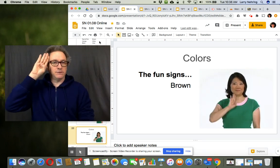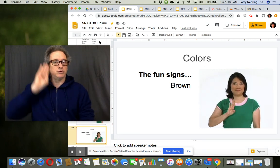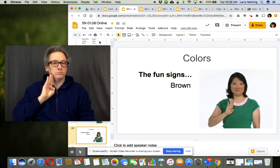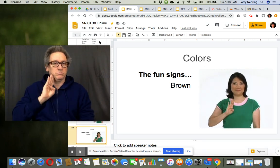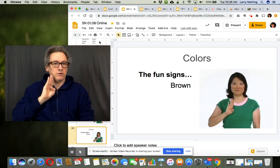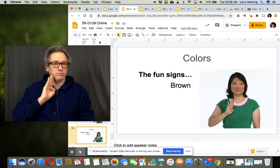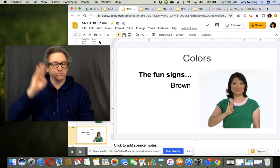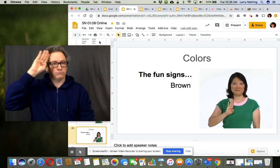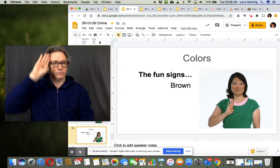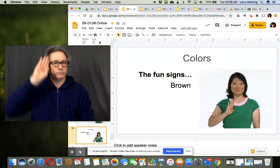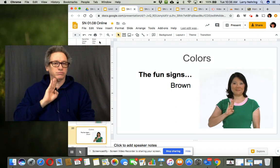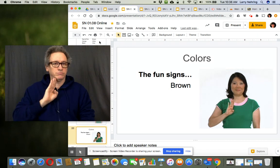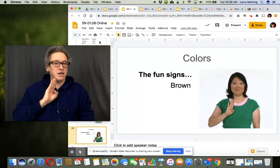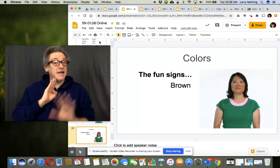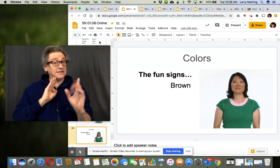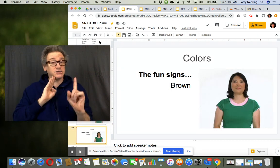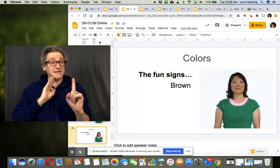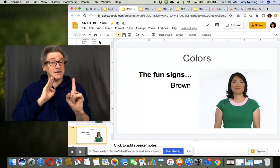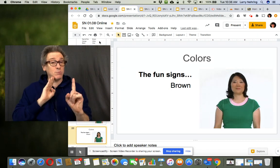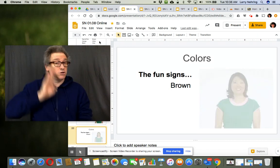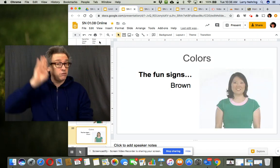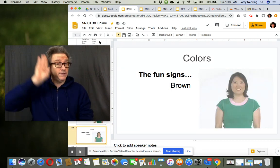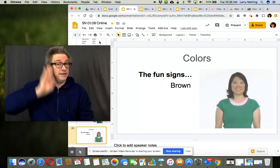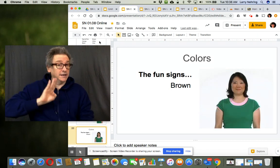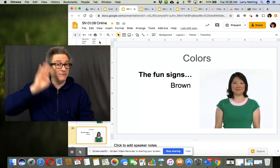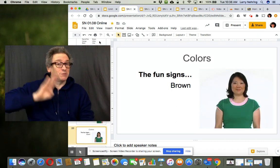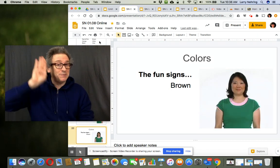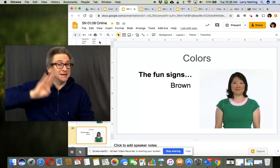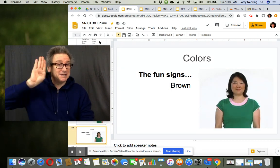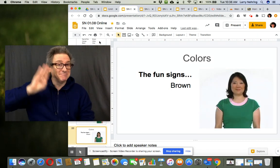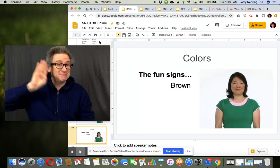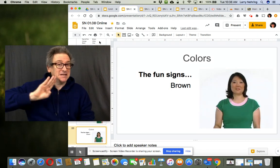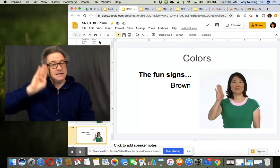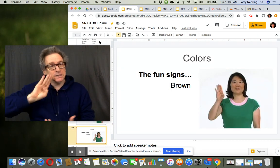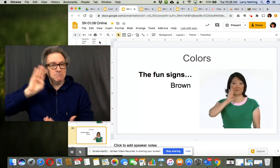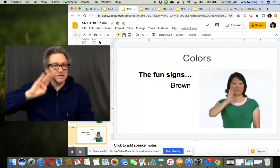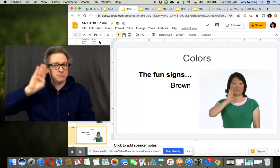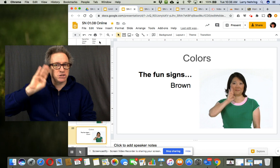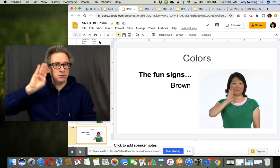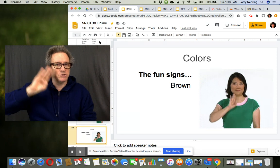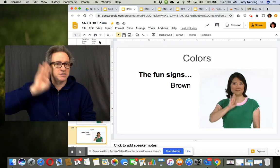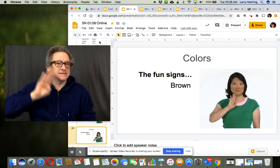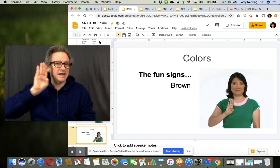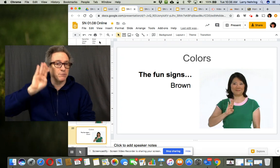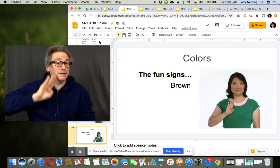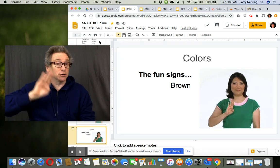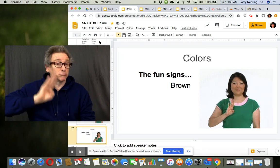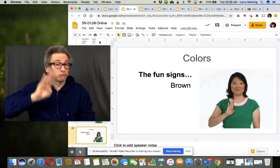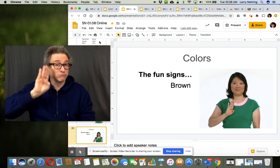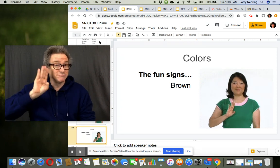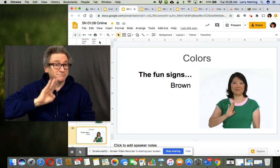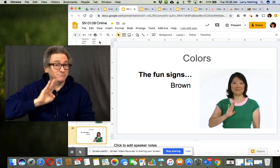side, brown. It just comes down once, don't repeat it. If you repeat it, it's much closer to the sign for